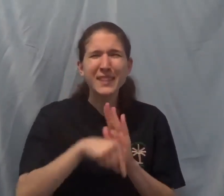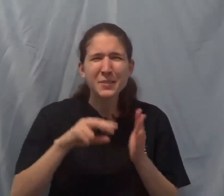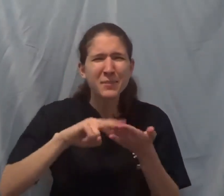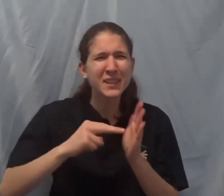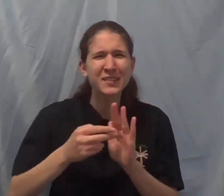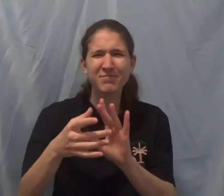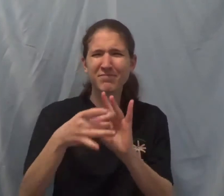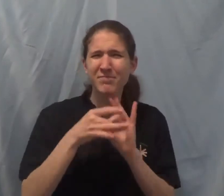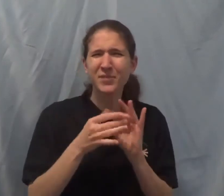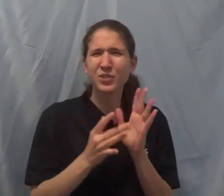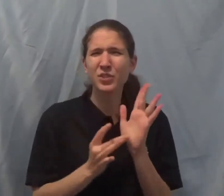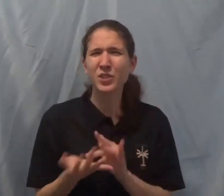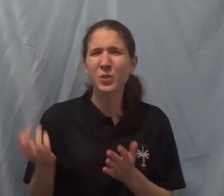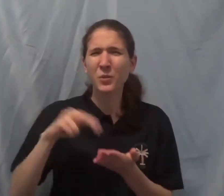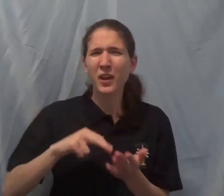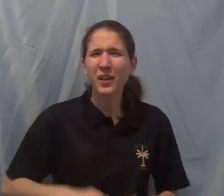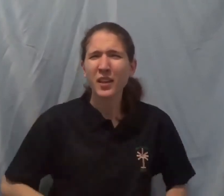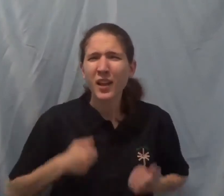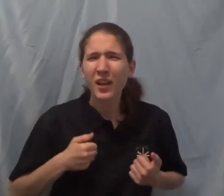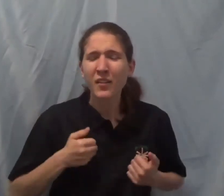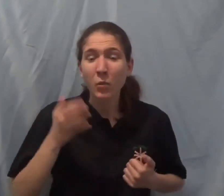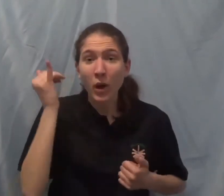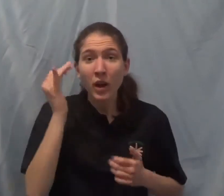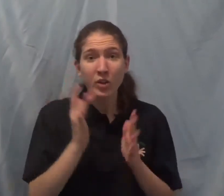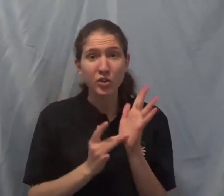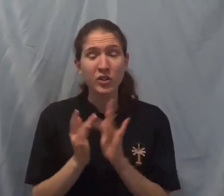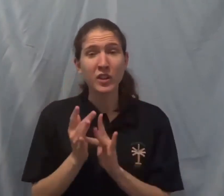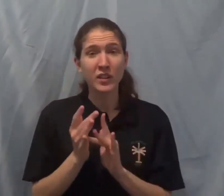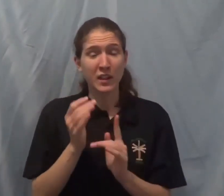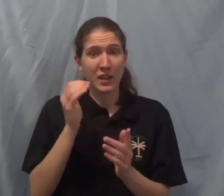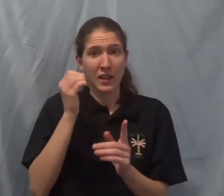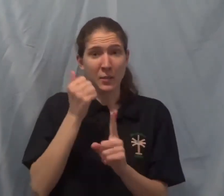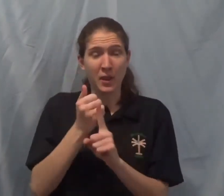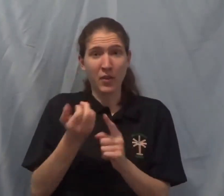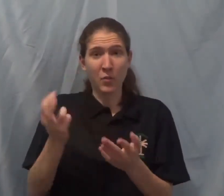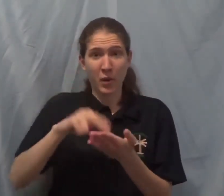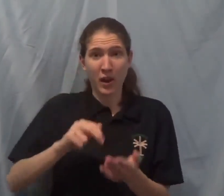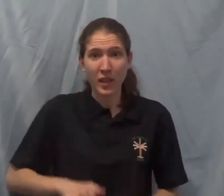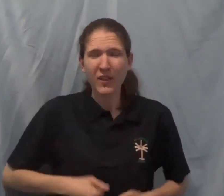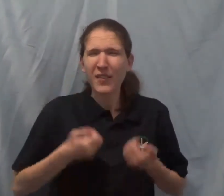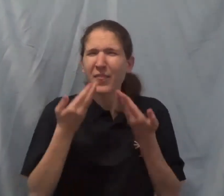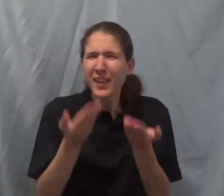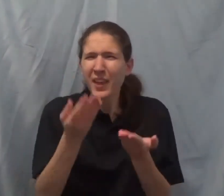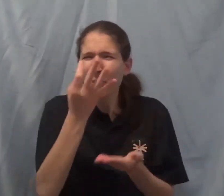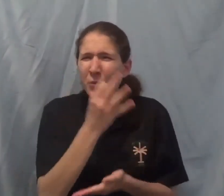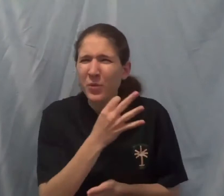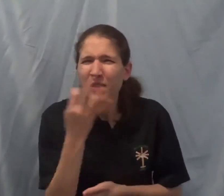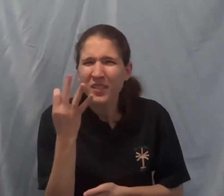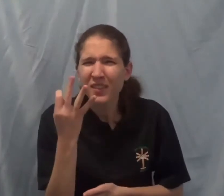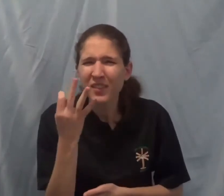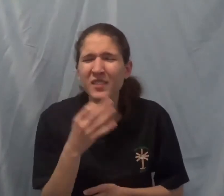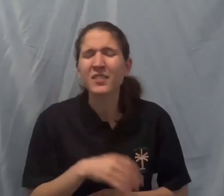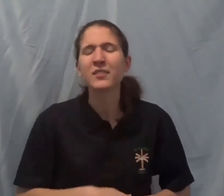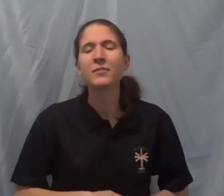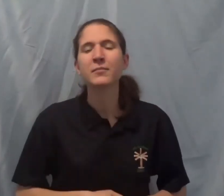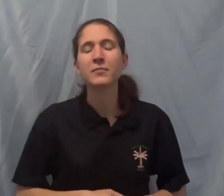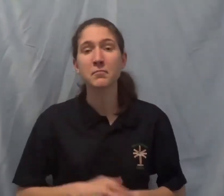of Jesus resurrected. And when we celebrate the Mass, we commemorate the resurrection,